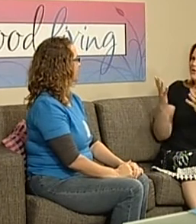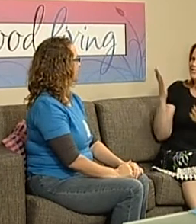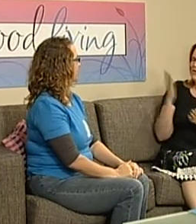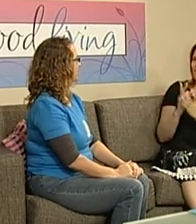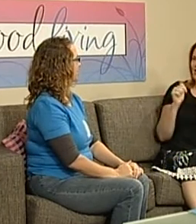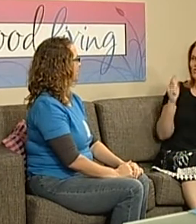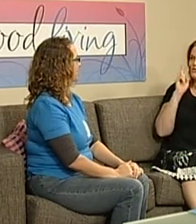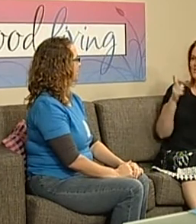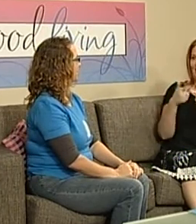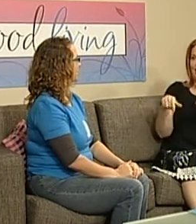being used here today.